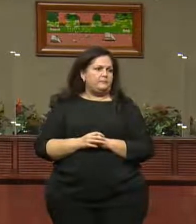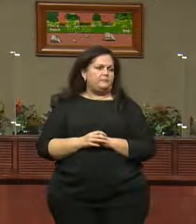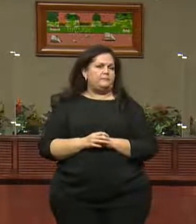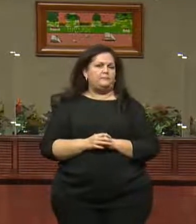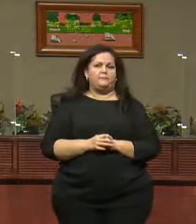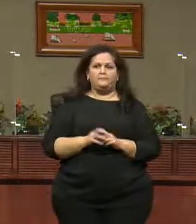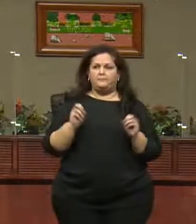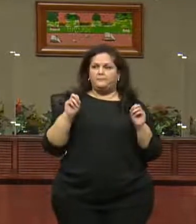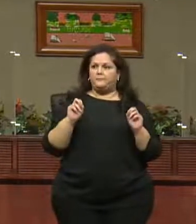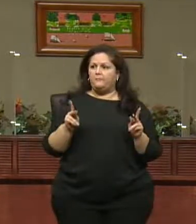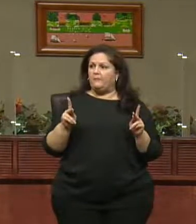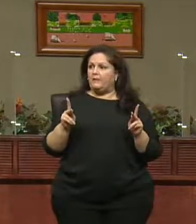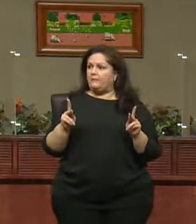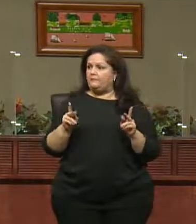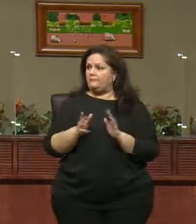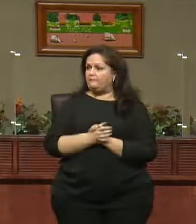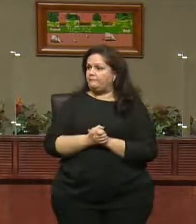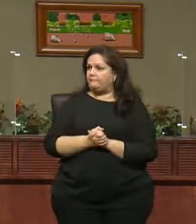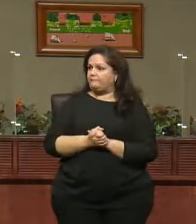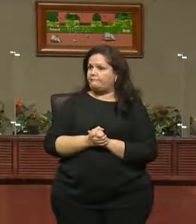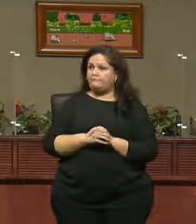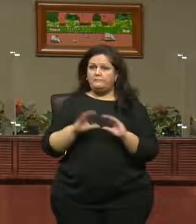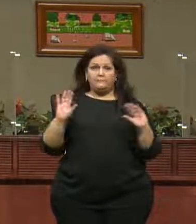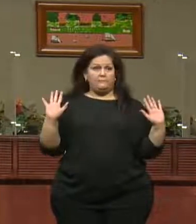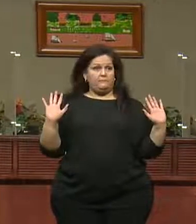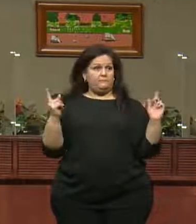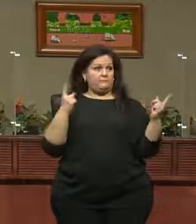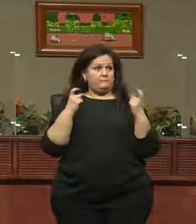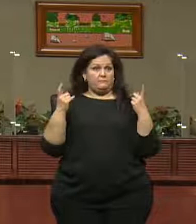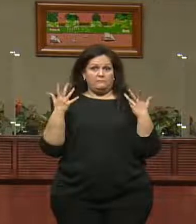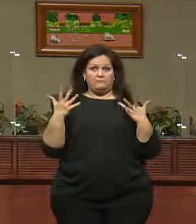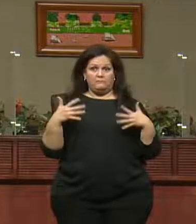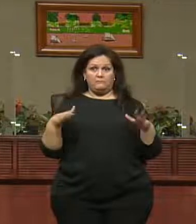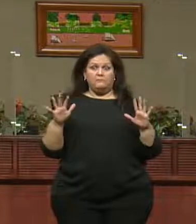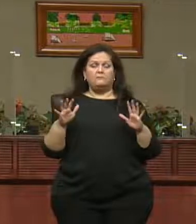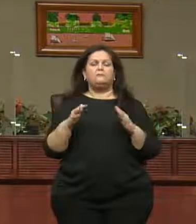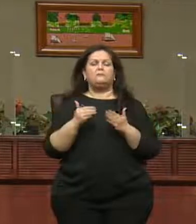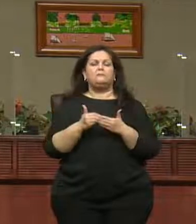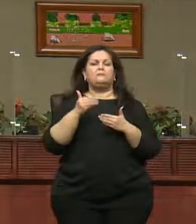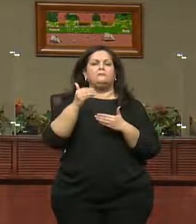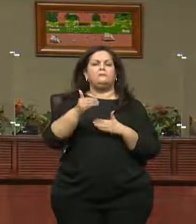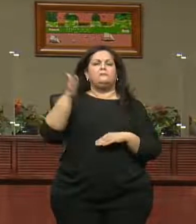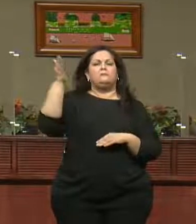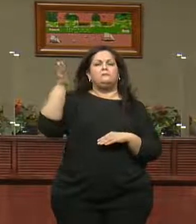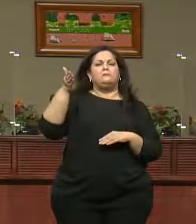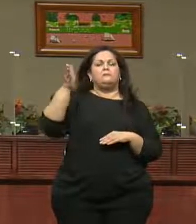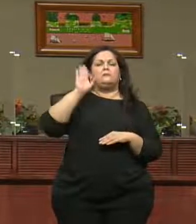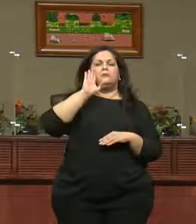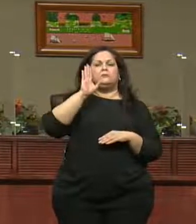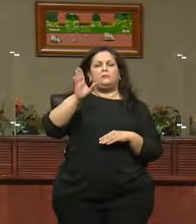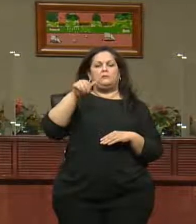All right. If there are no other questions, our next press briefing is scheduled